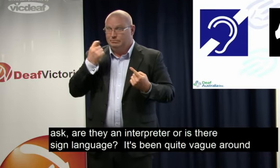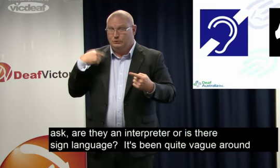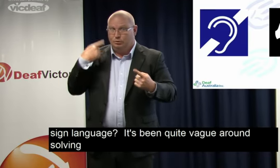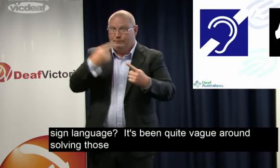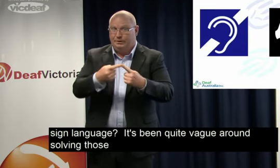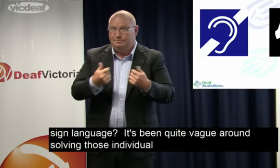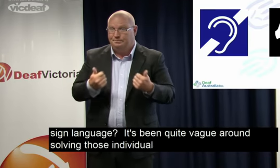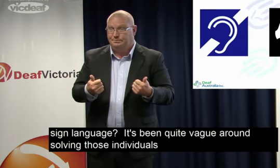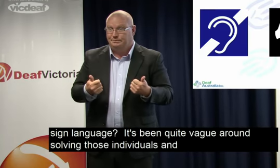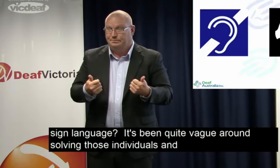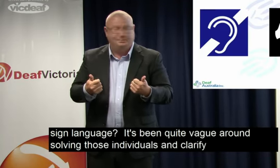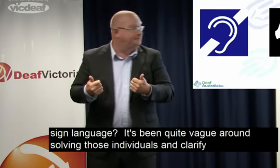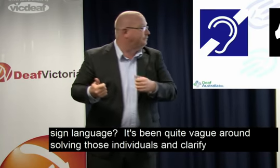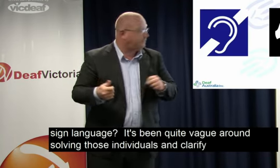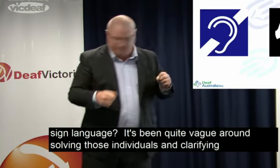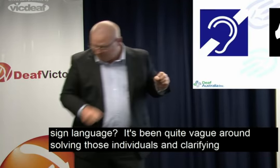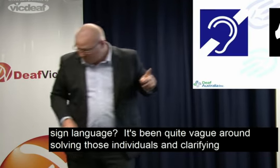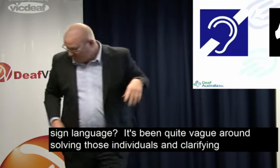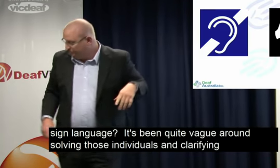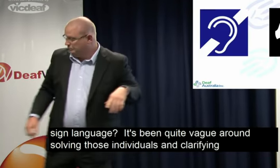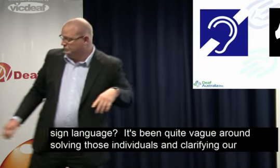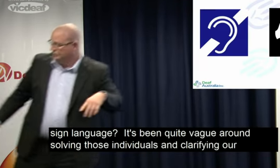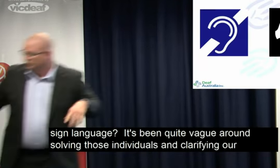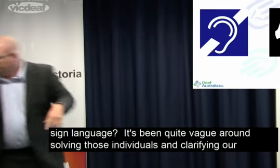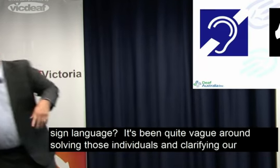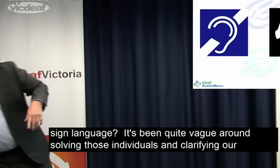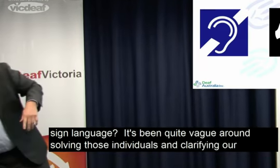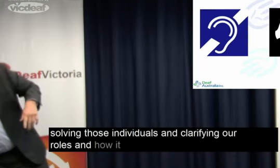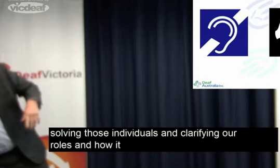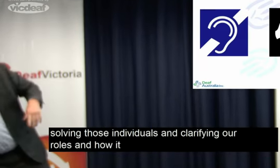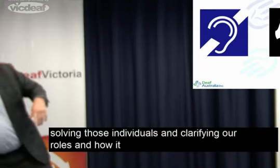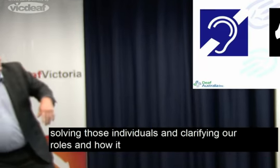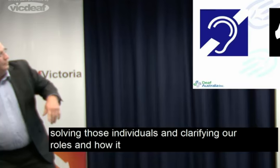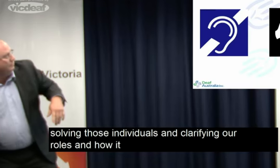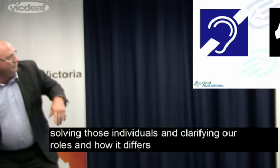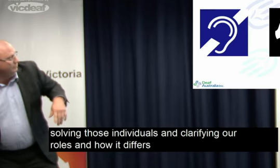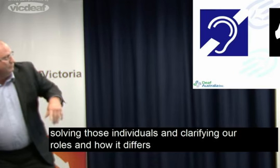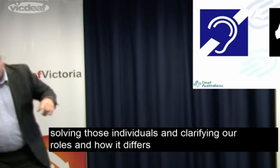differs to somebody who's an interpreter or hard of hearing. Is everybody following?